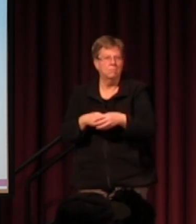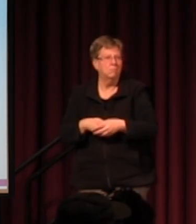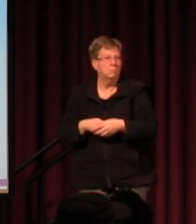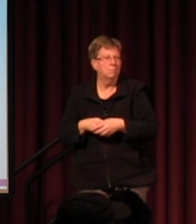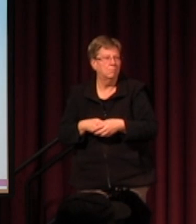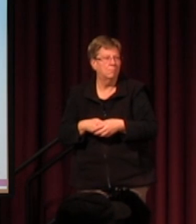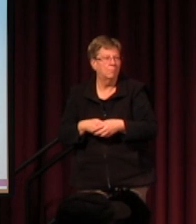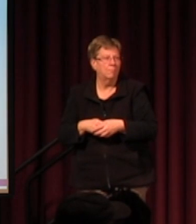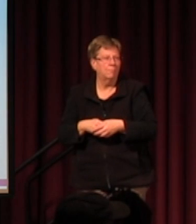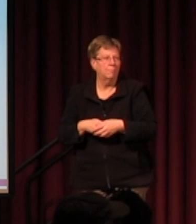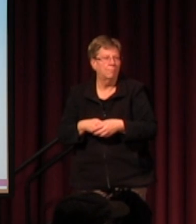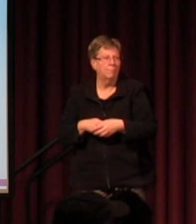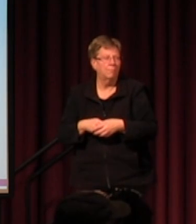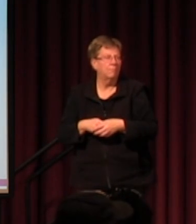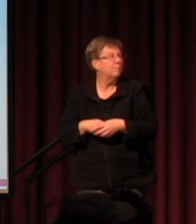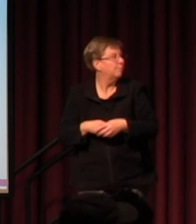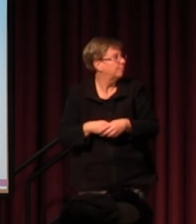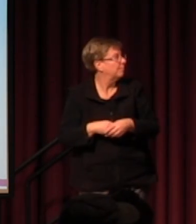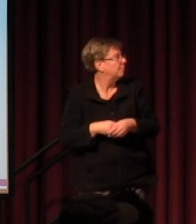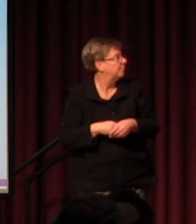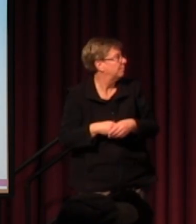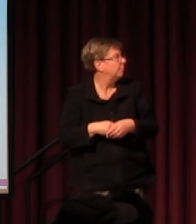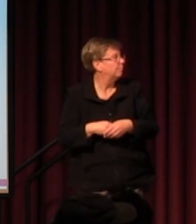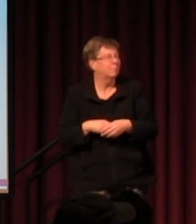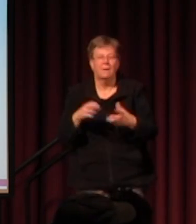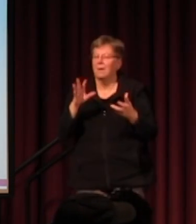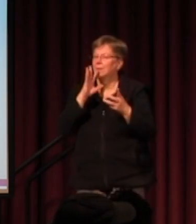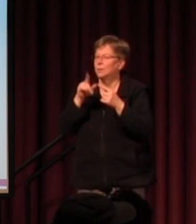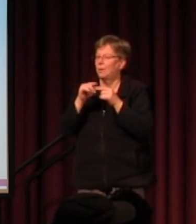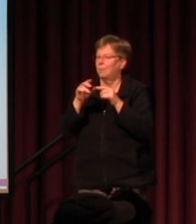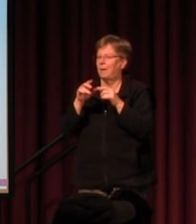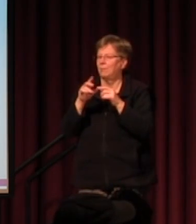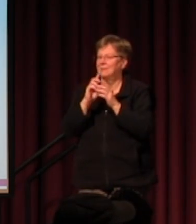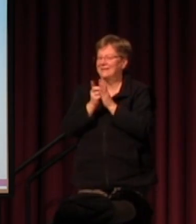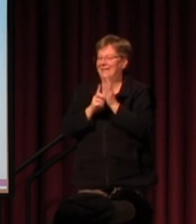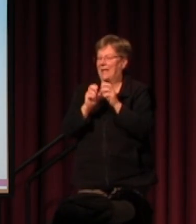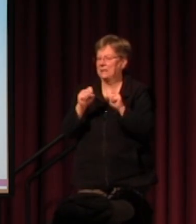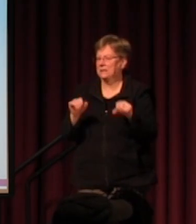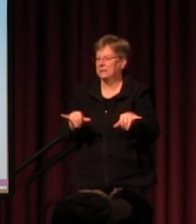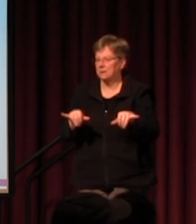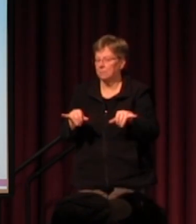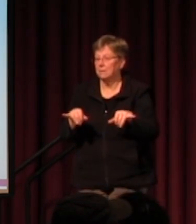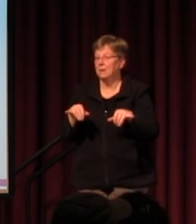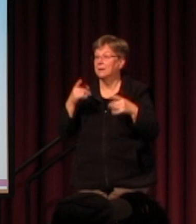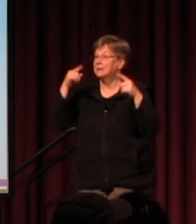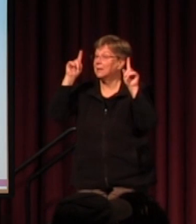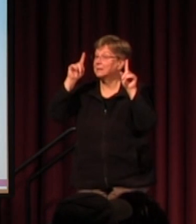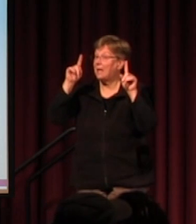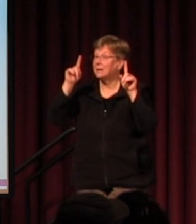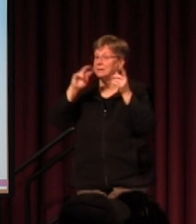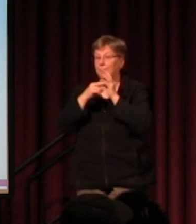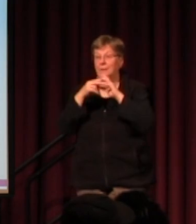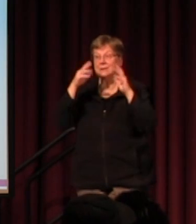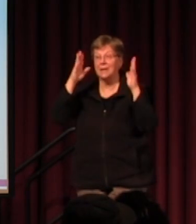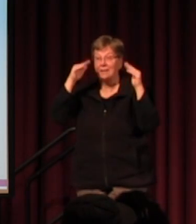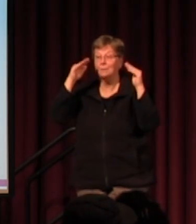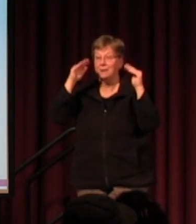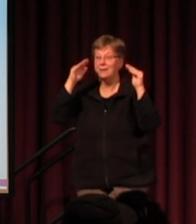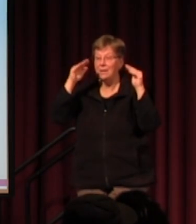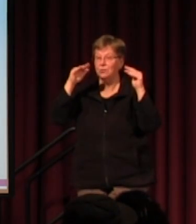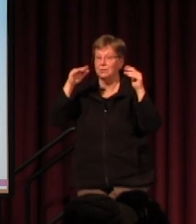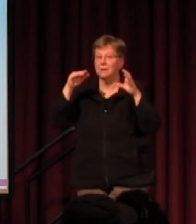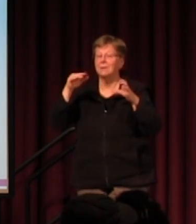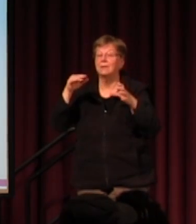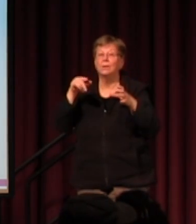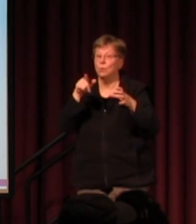Let's talk about some dynamics of predominant design systems. Success is an expectation to move further and further into the inner